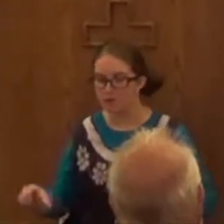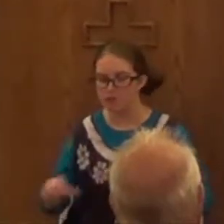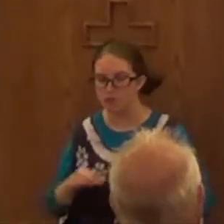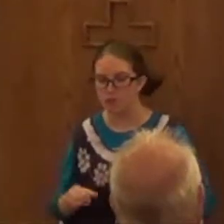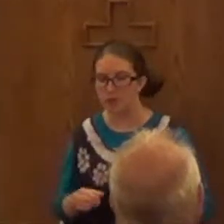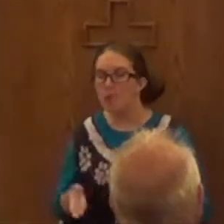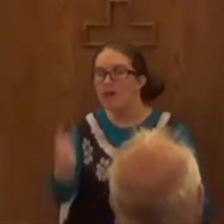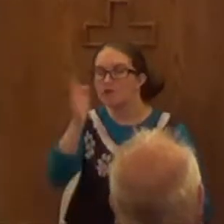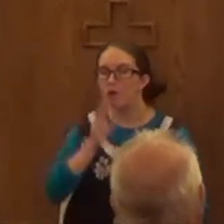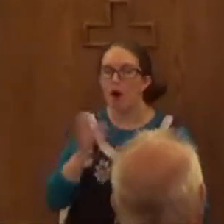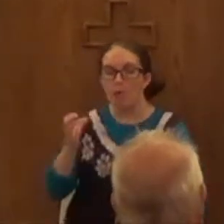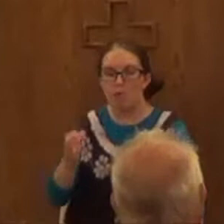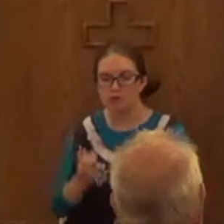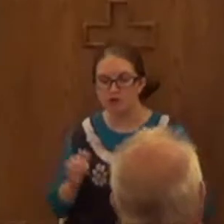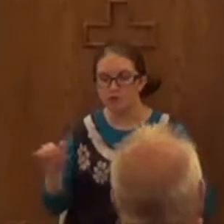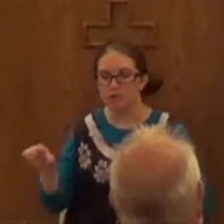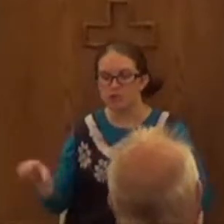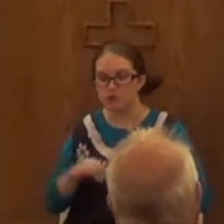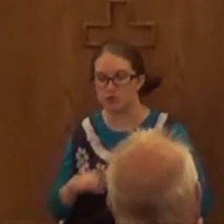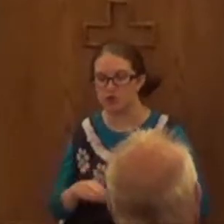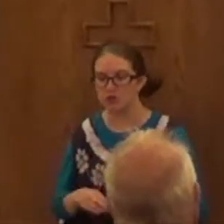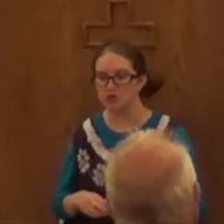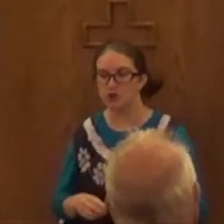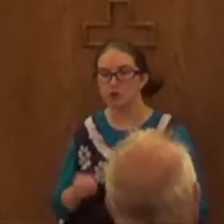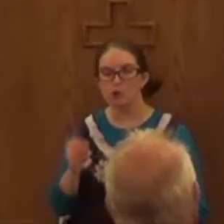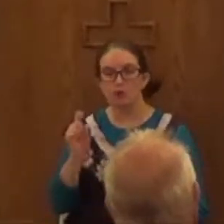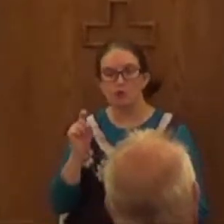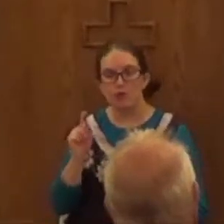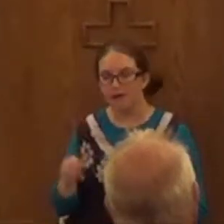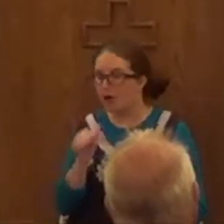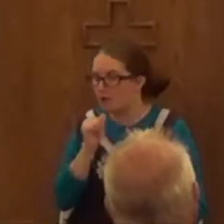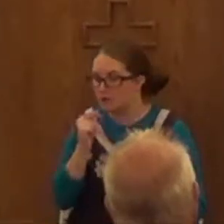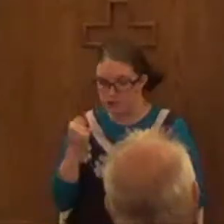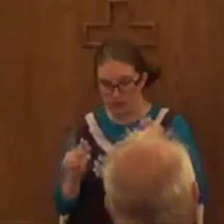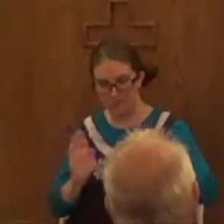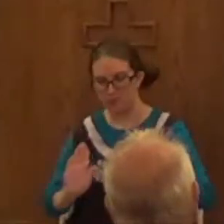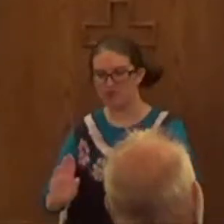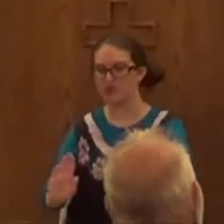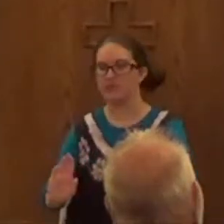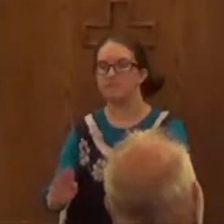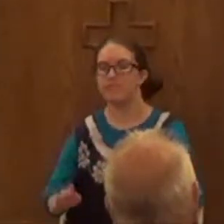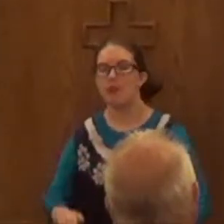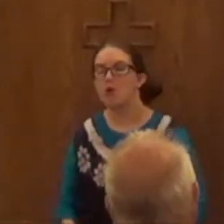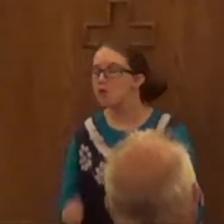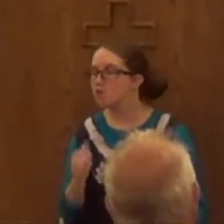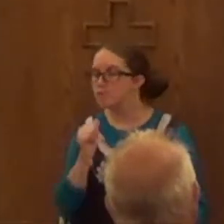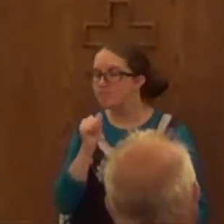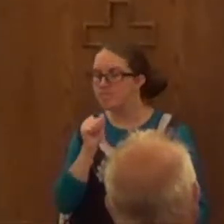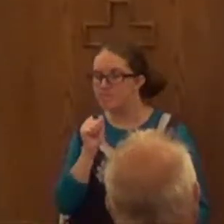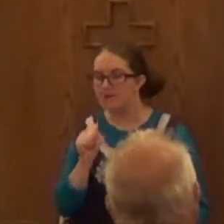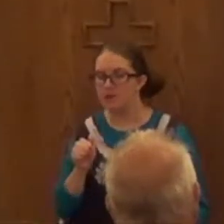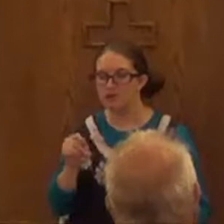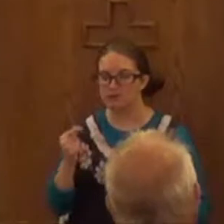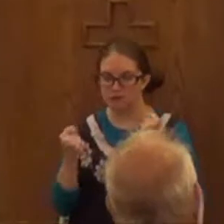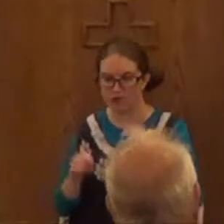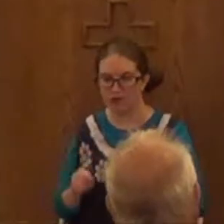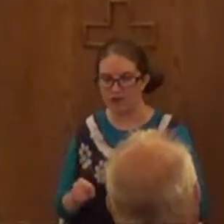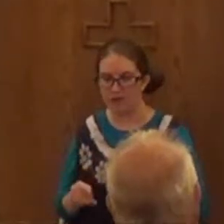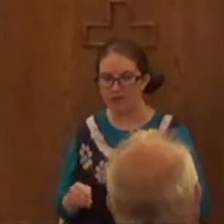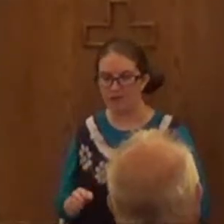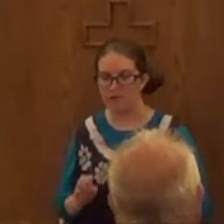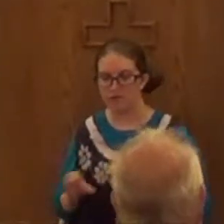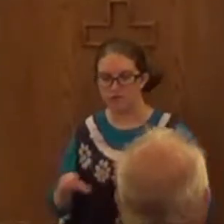when God wants you to do it. You better not try and push it. You better do it when God wants it to be